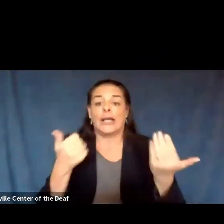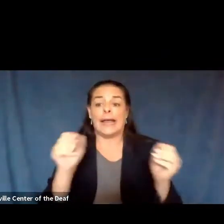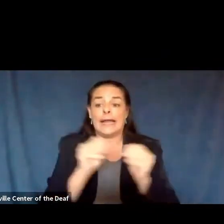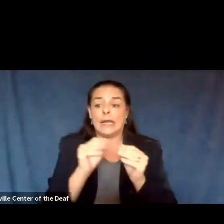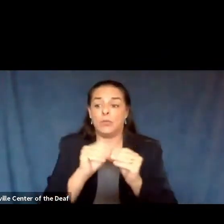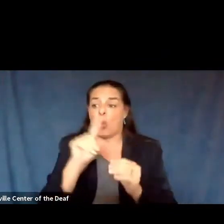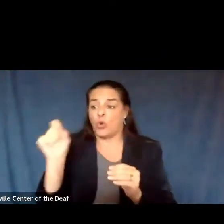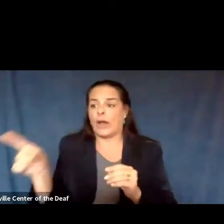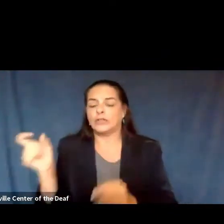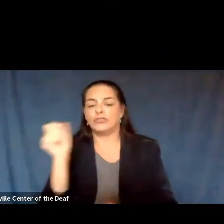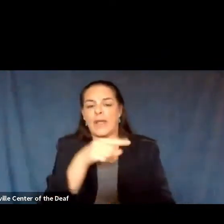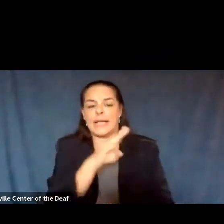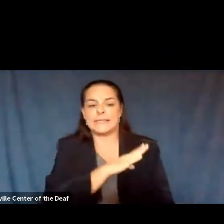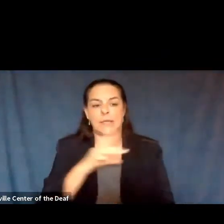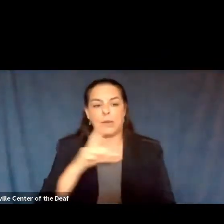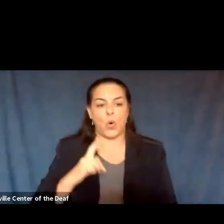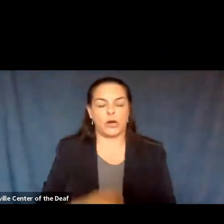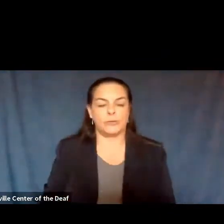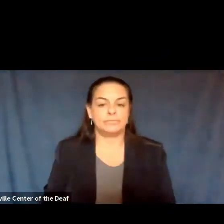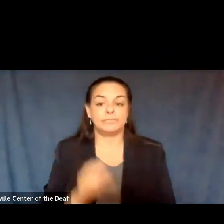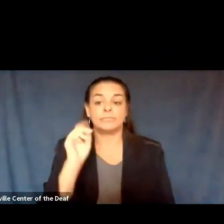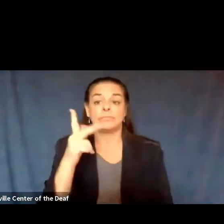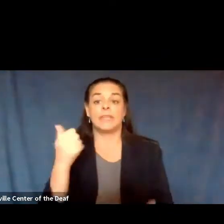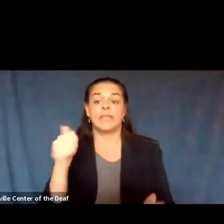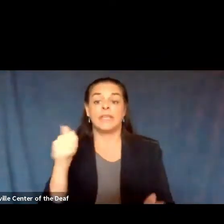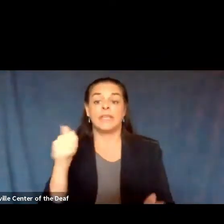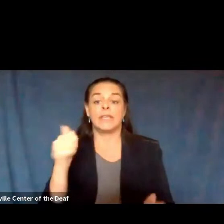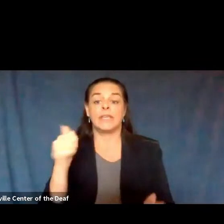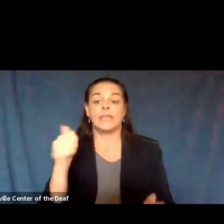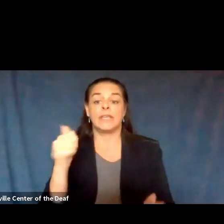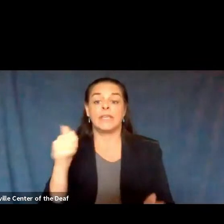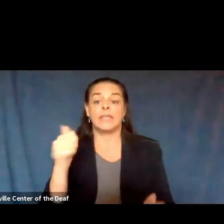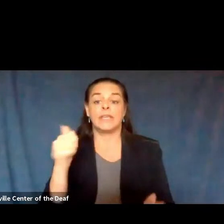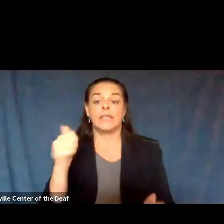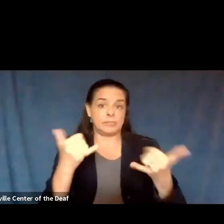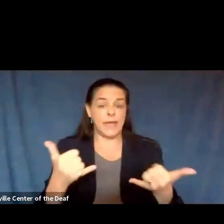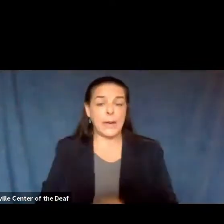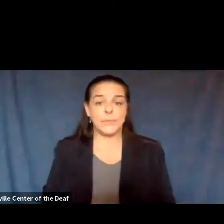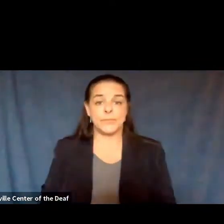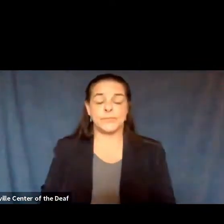to the board on that. All right, any other questions? Please go ahead and submit them now.